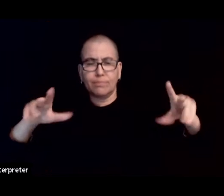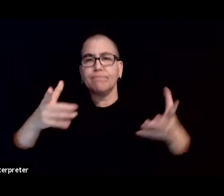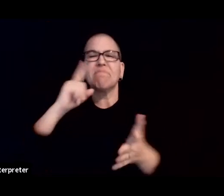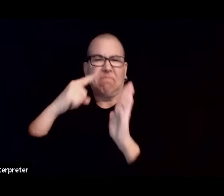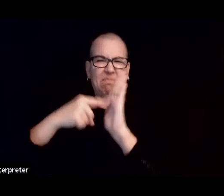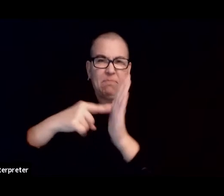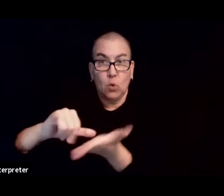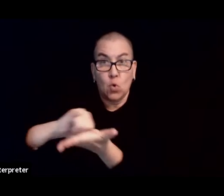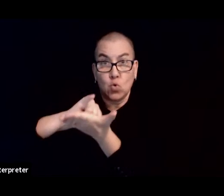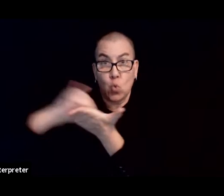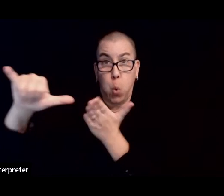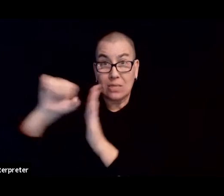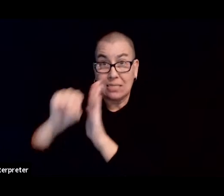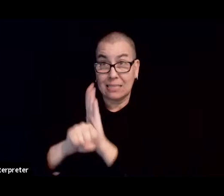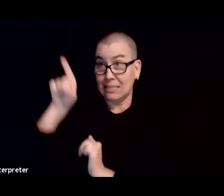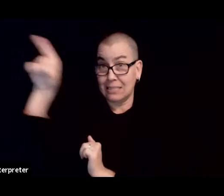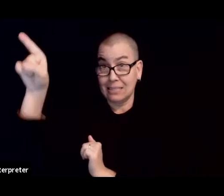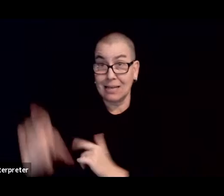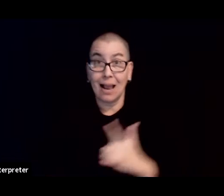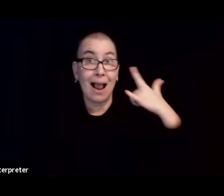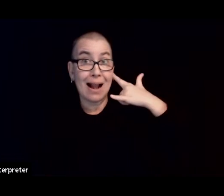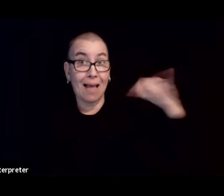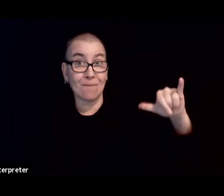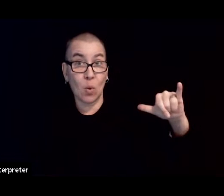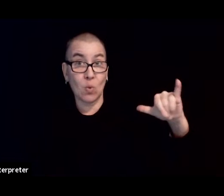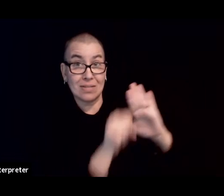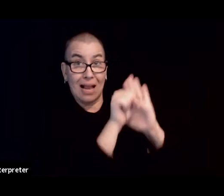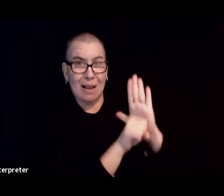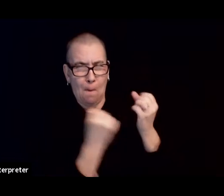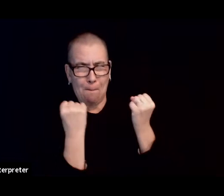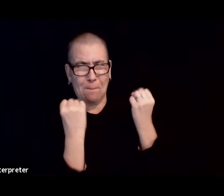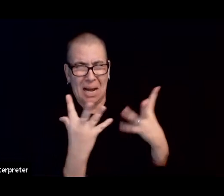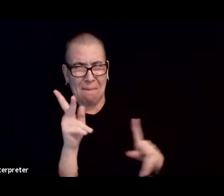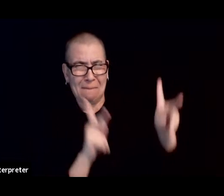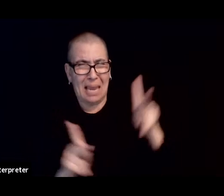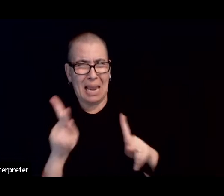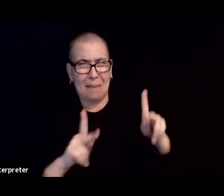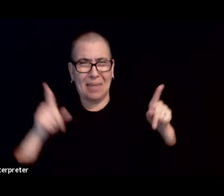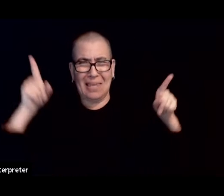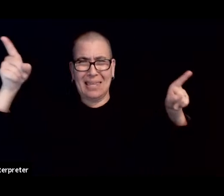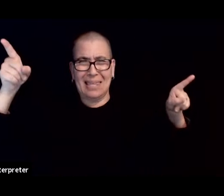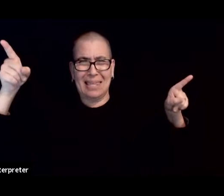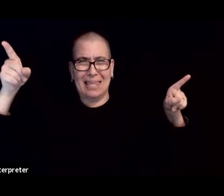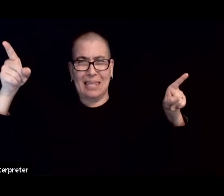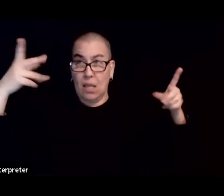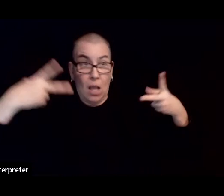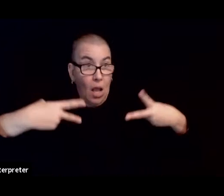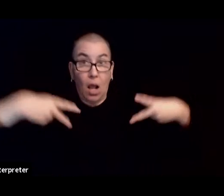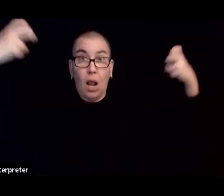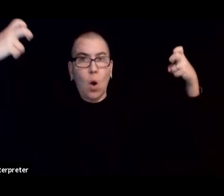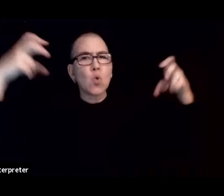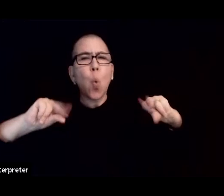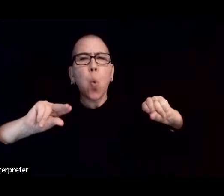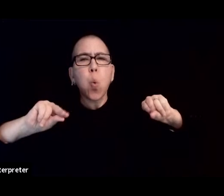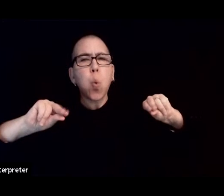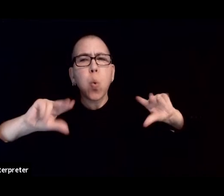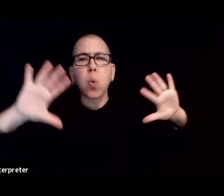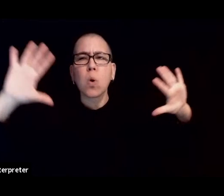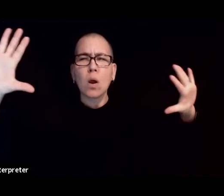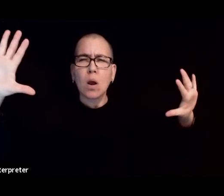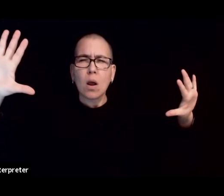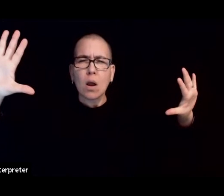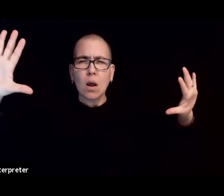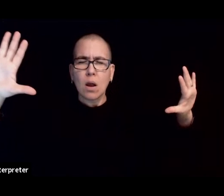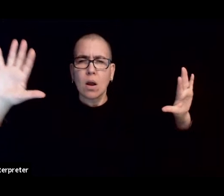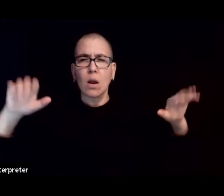So they're making sure that each state receives vaccine, and we're doing the same in Minnesota. We're making sure that each region of our